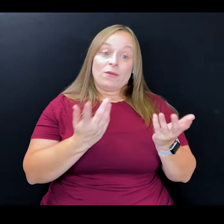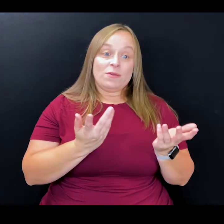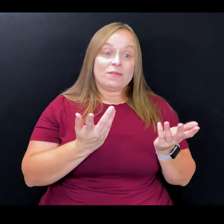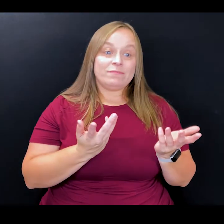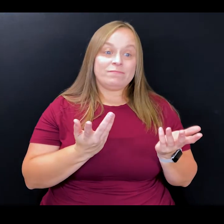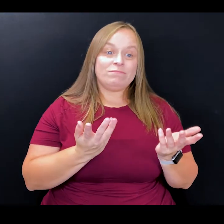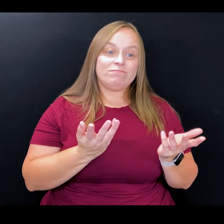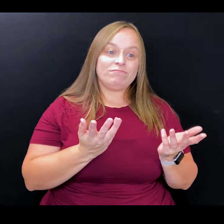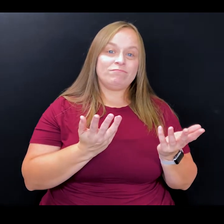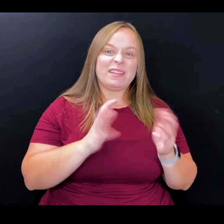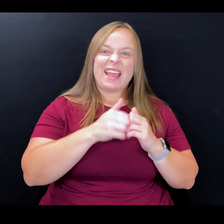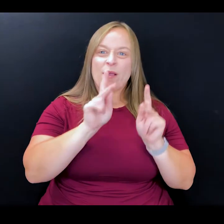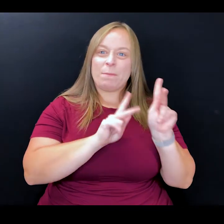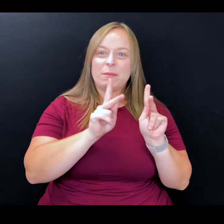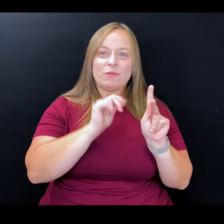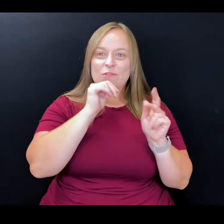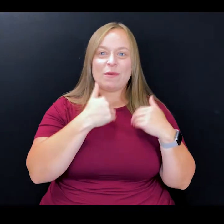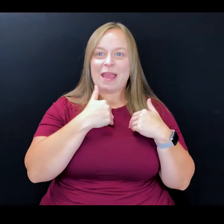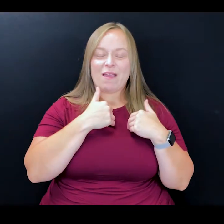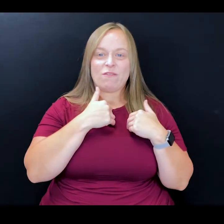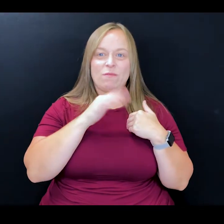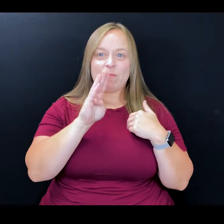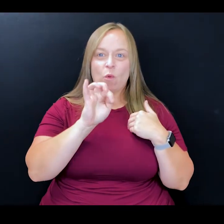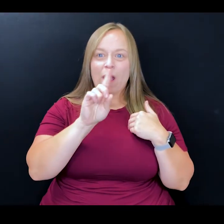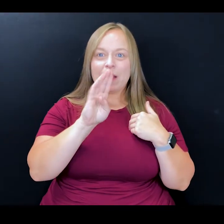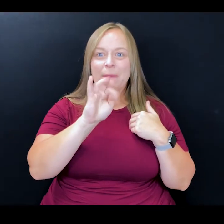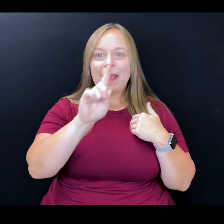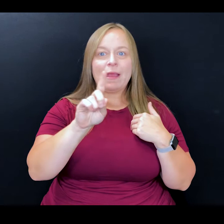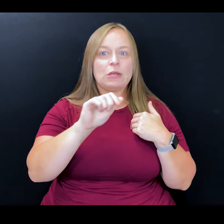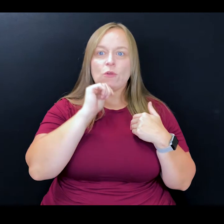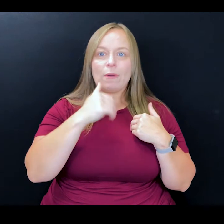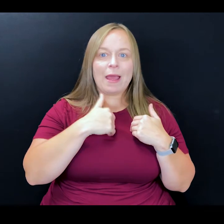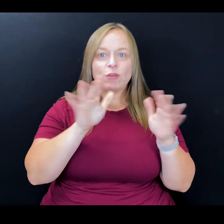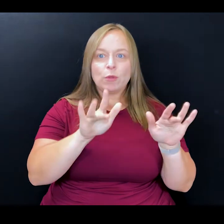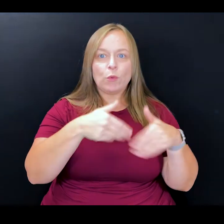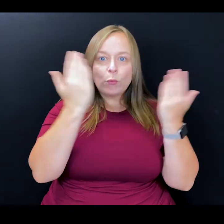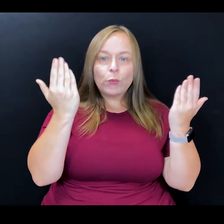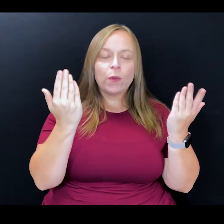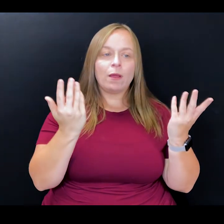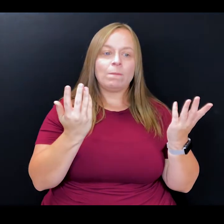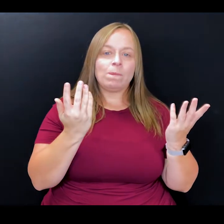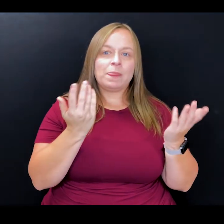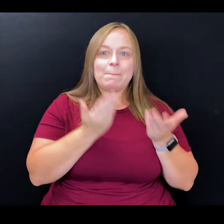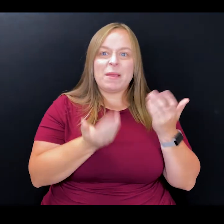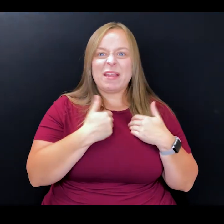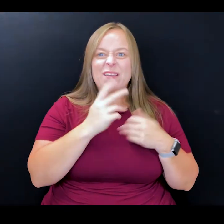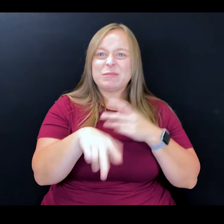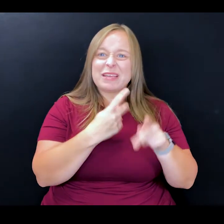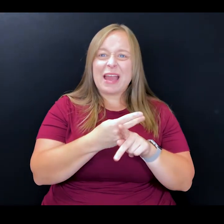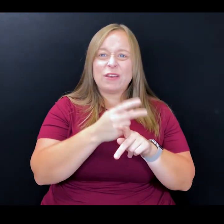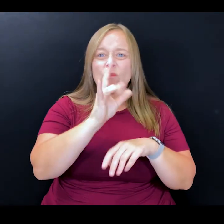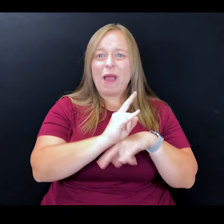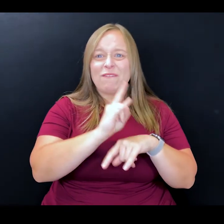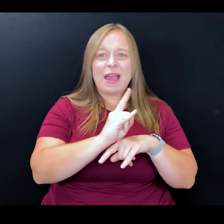that, how people do not have broadband or don't have a computer or don't have, they might have some